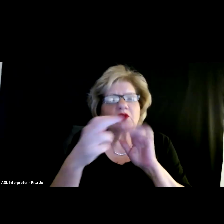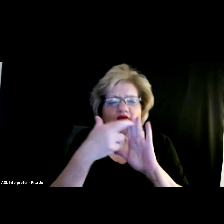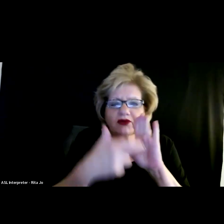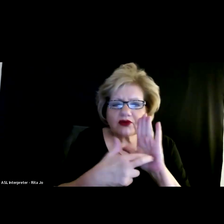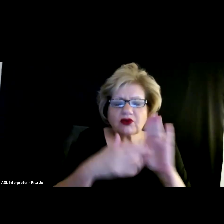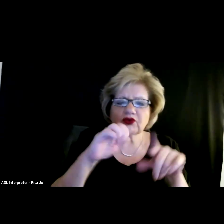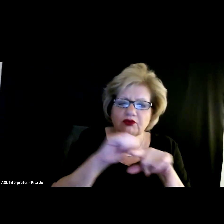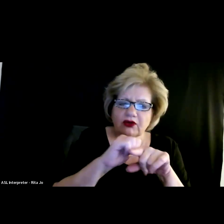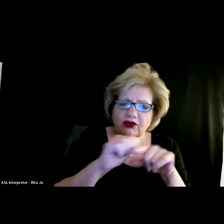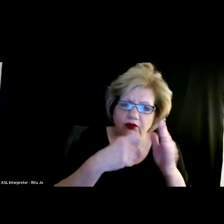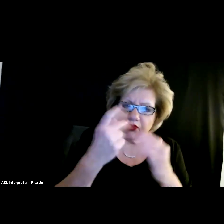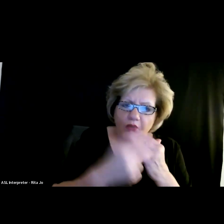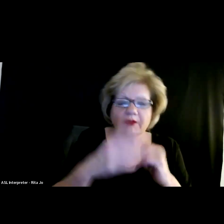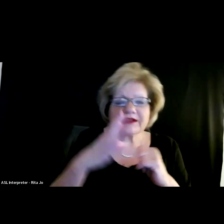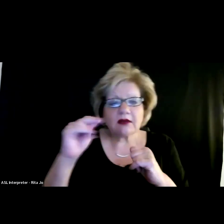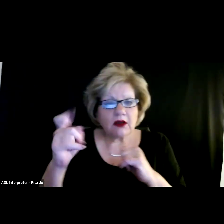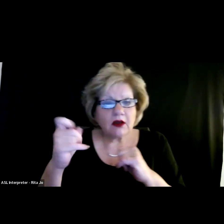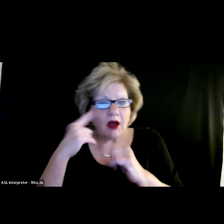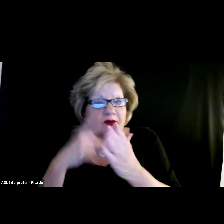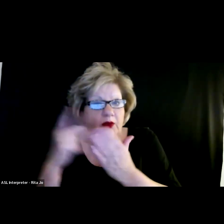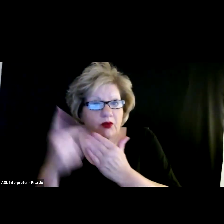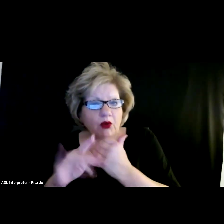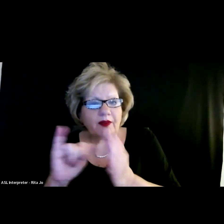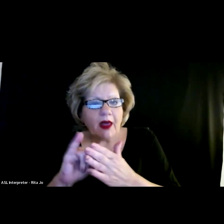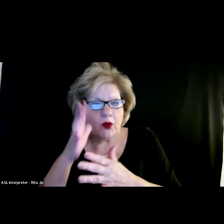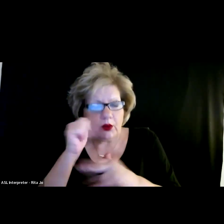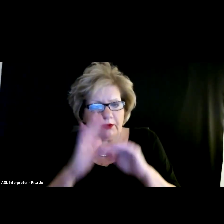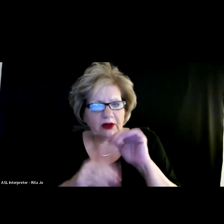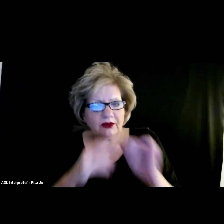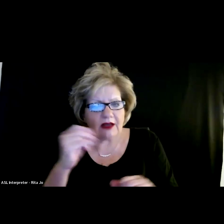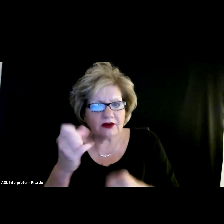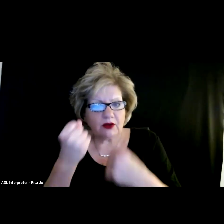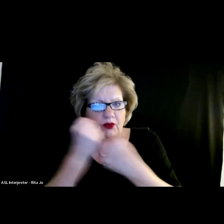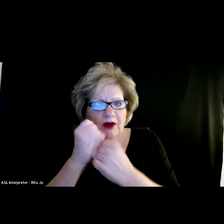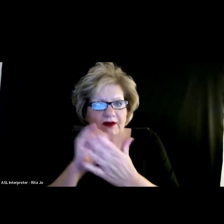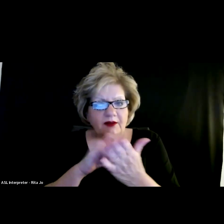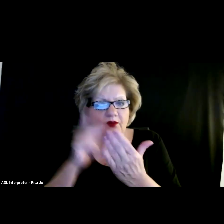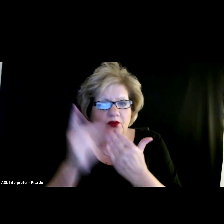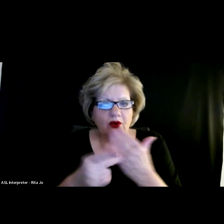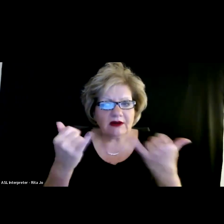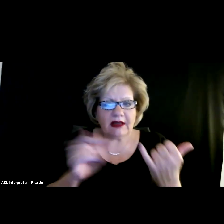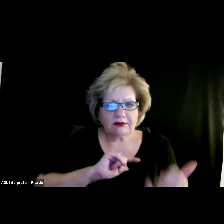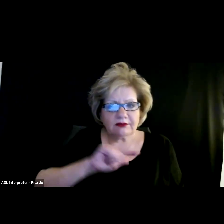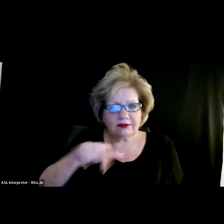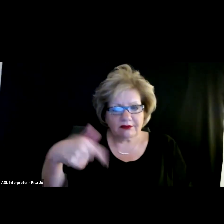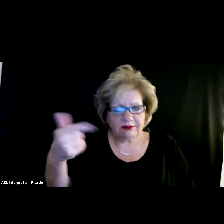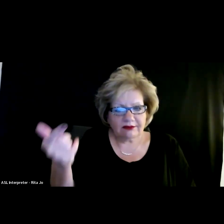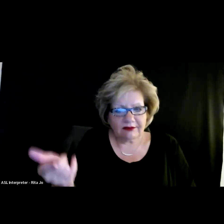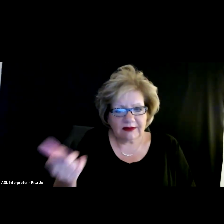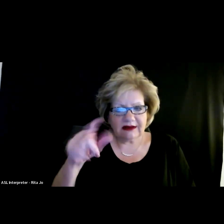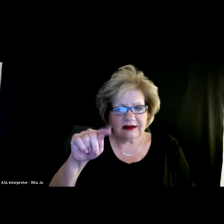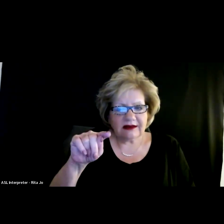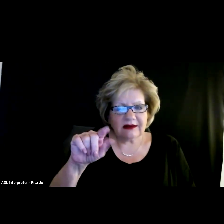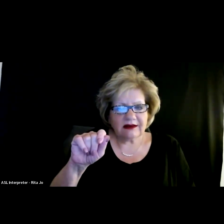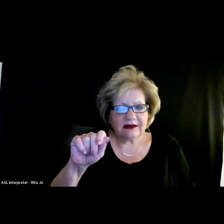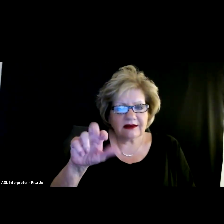can facilitate, support, and fund inclusive apprenticeships. With that, I'd like to turn to Taryn Williams. She's the Assistant Secretary